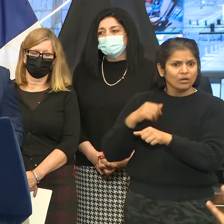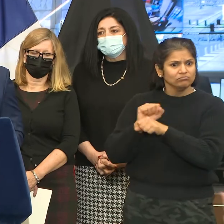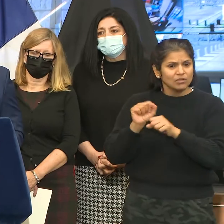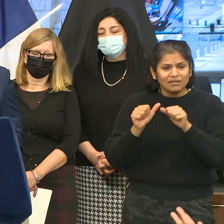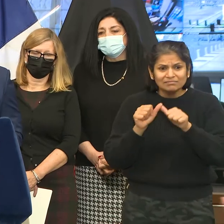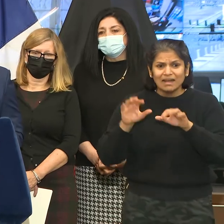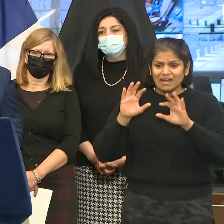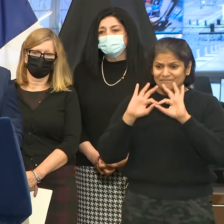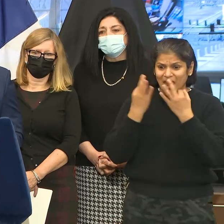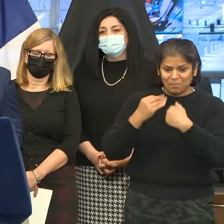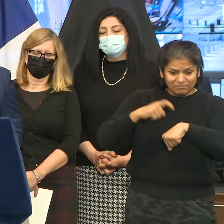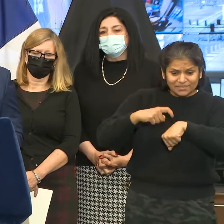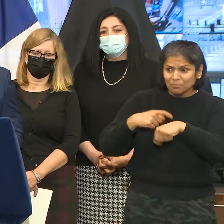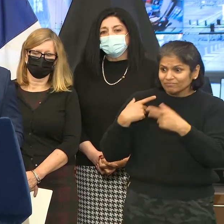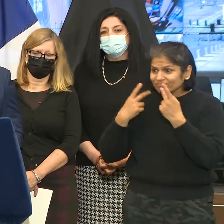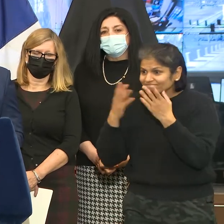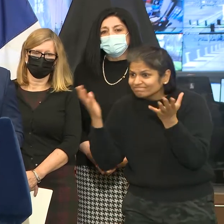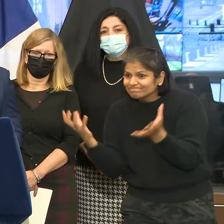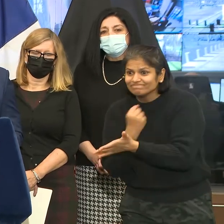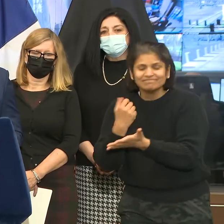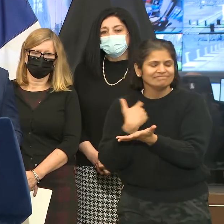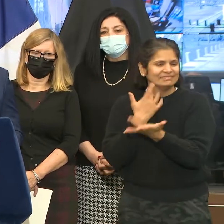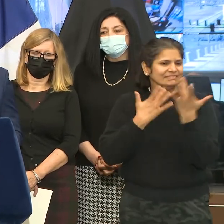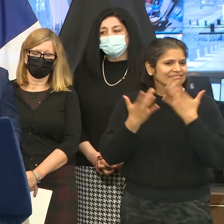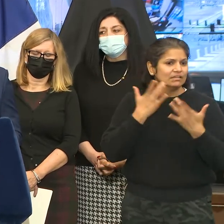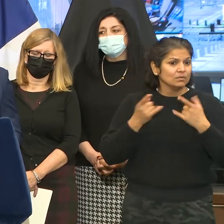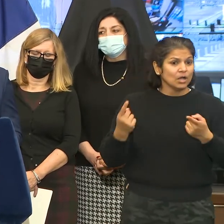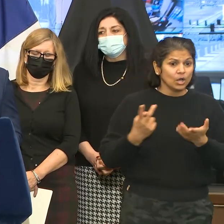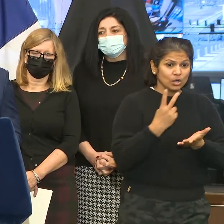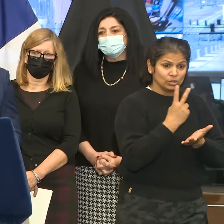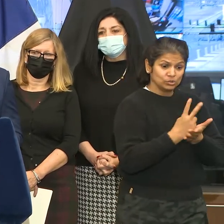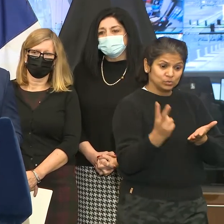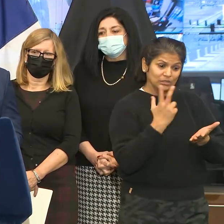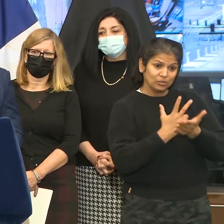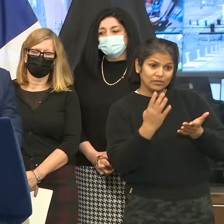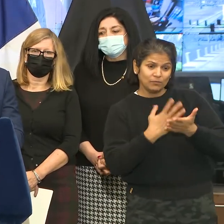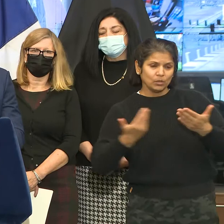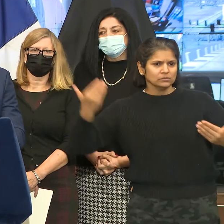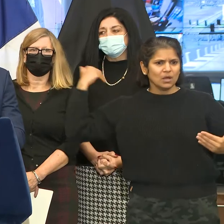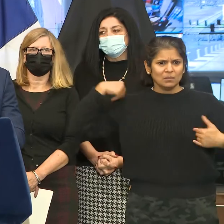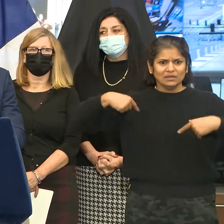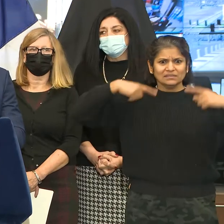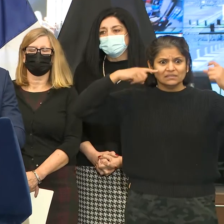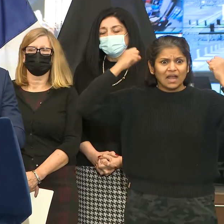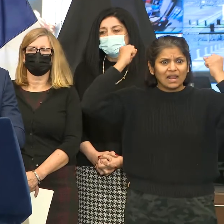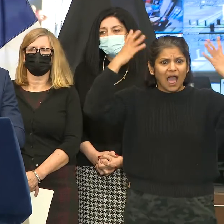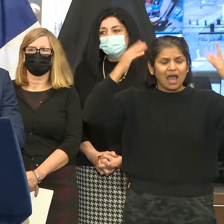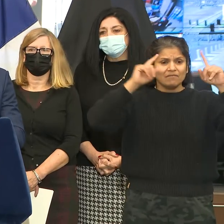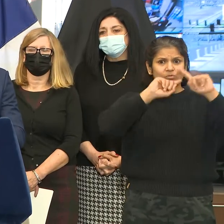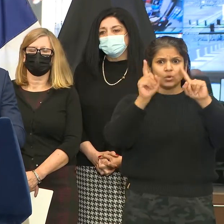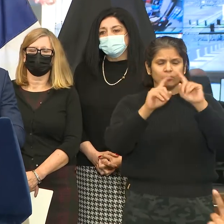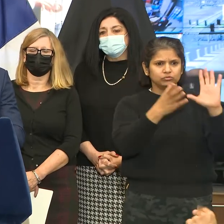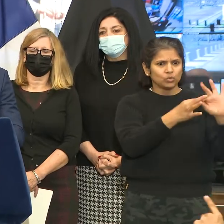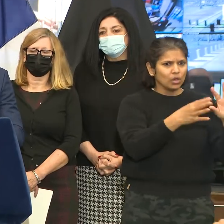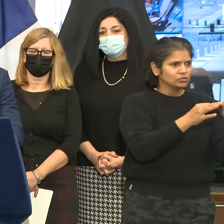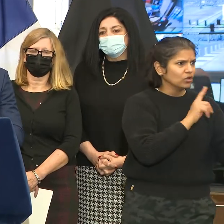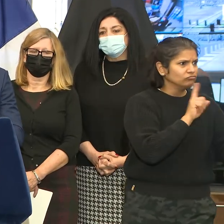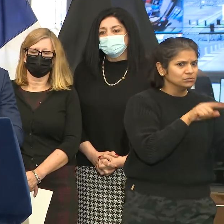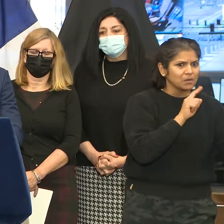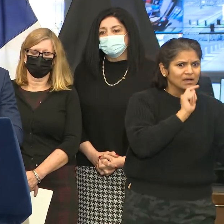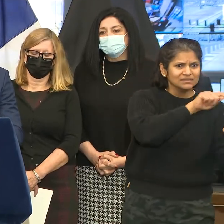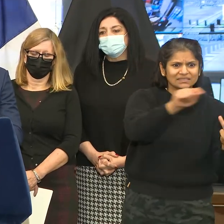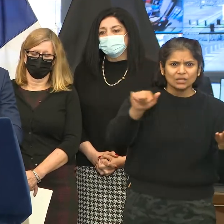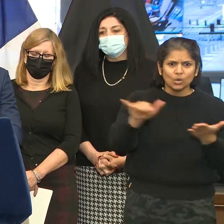ago, hearing the stories of just being around the clock and responding to the needs of the city. They're showing the entire